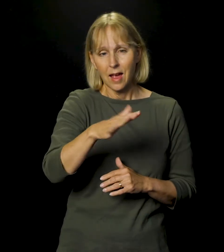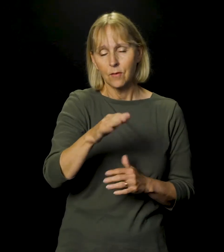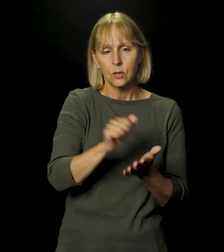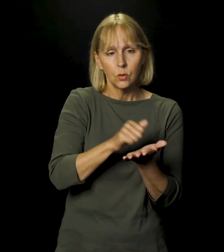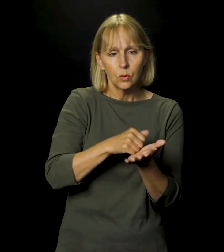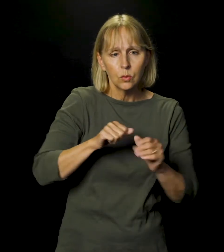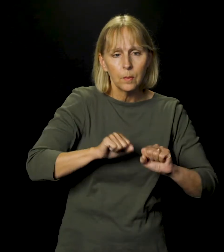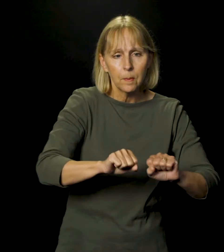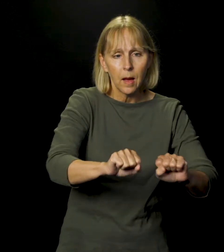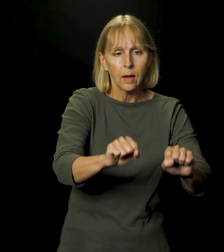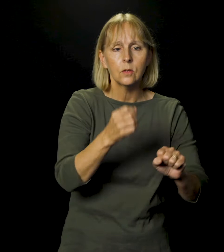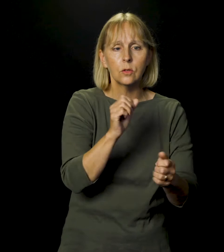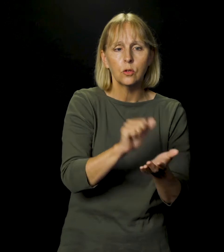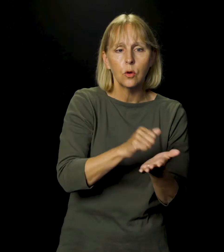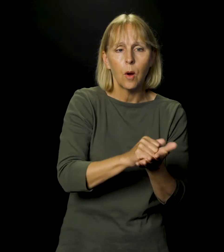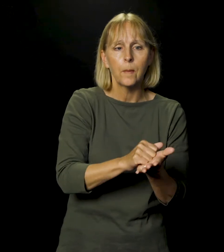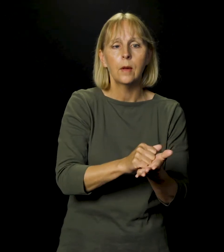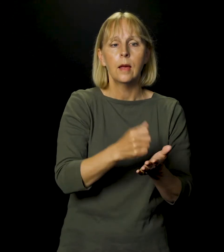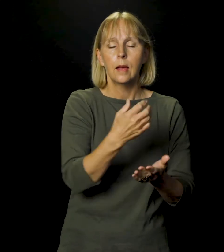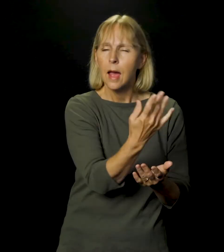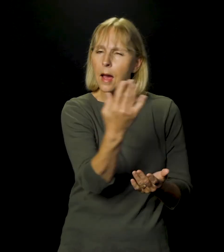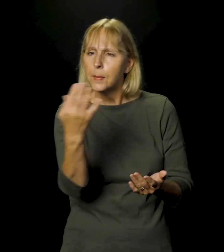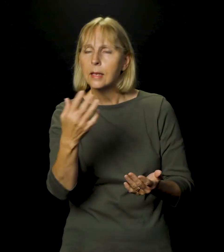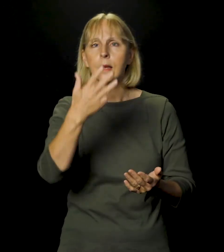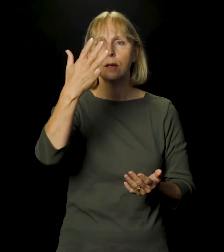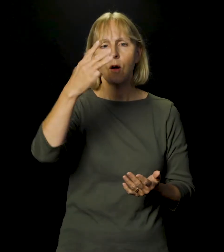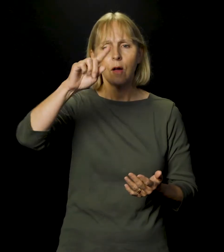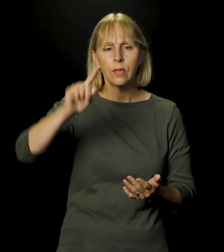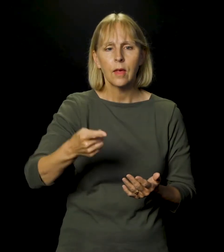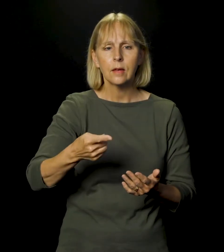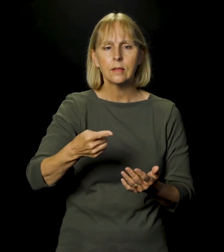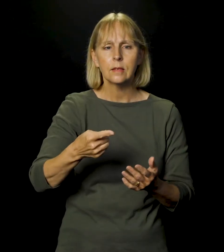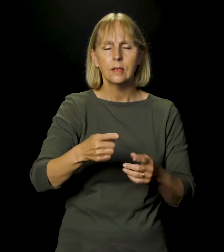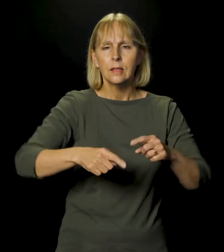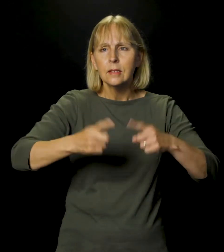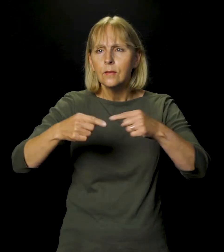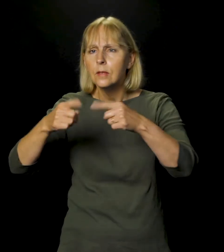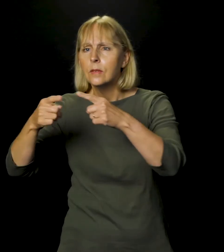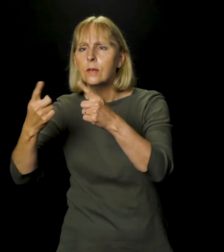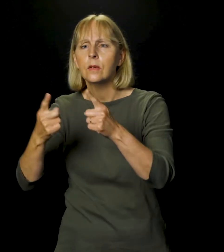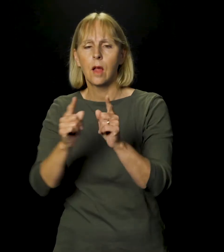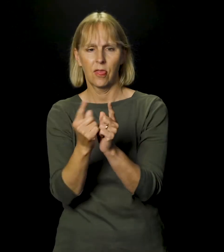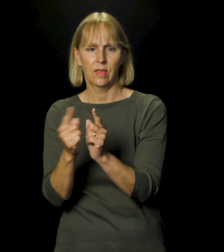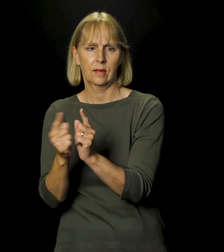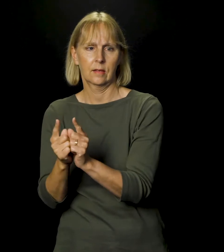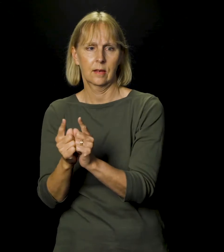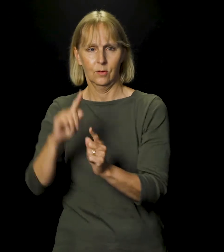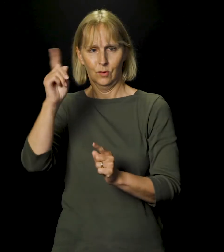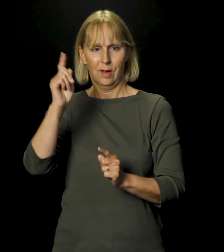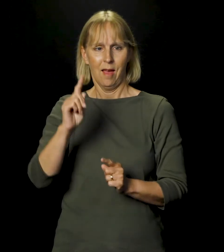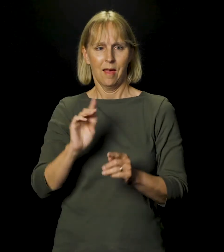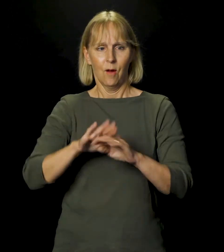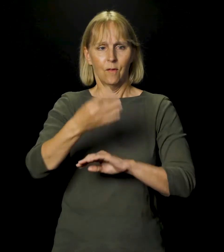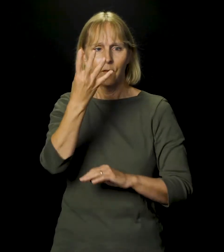stocked 9,000 unique products. Today, that number has ballooned to over 40,000. Yet the average